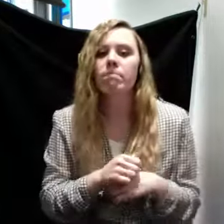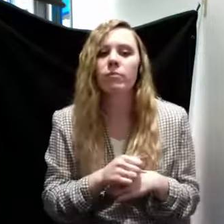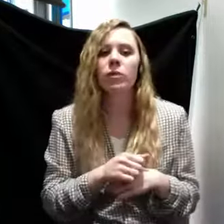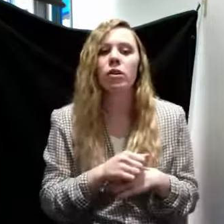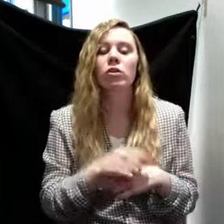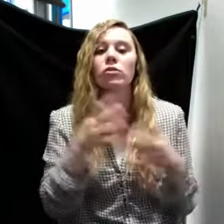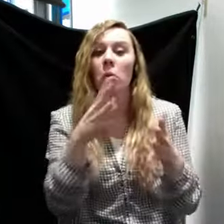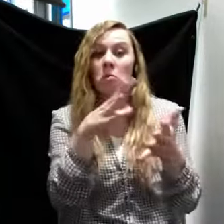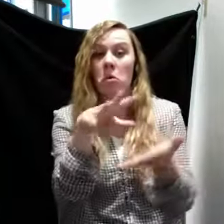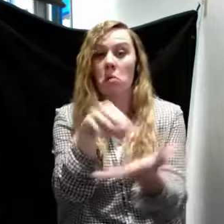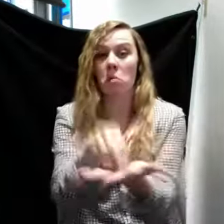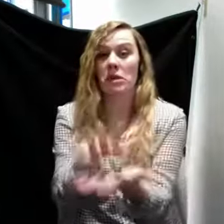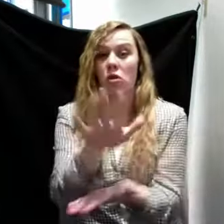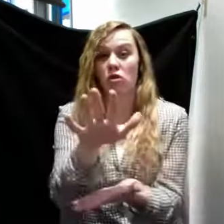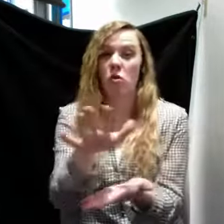down as we go.